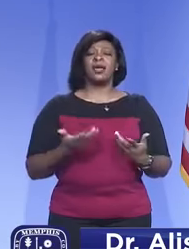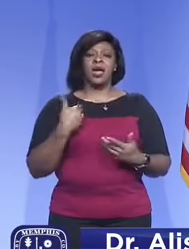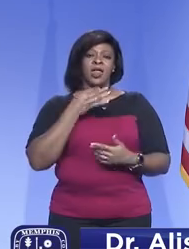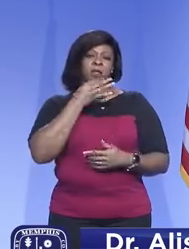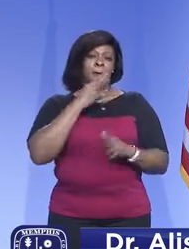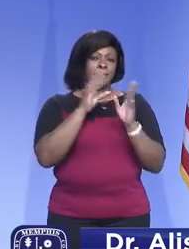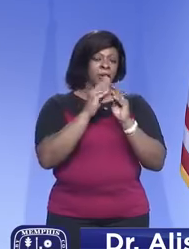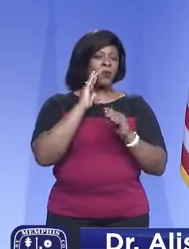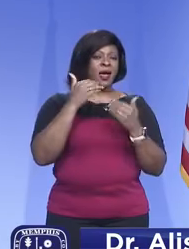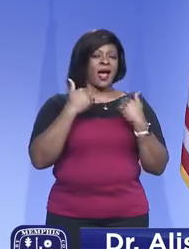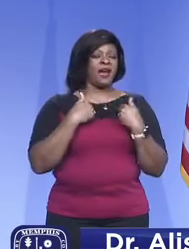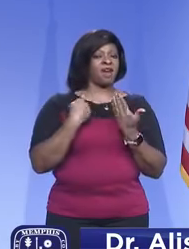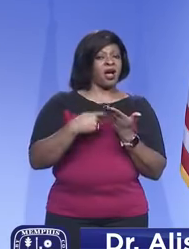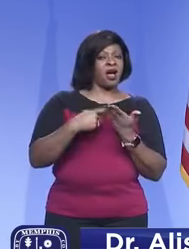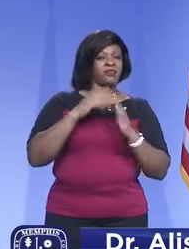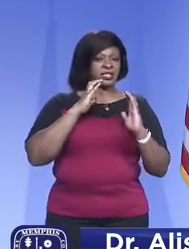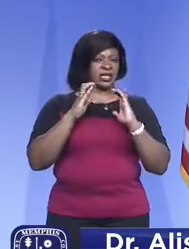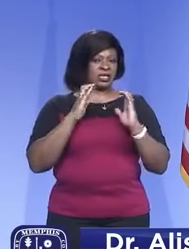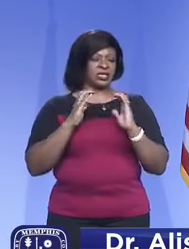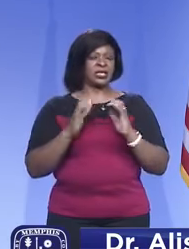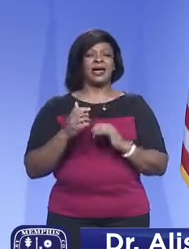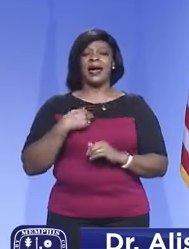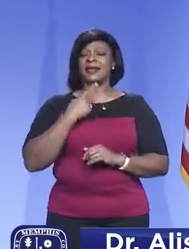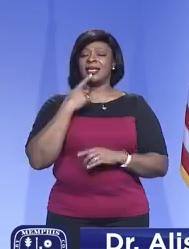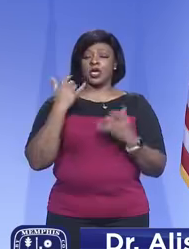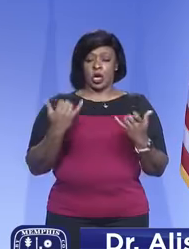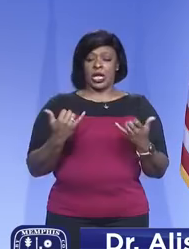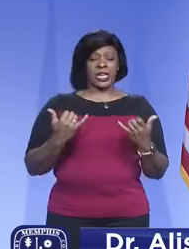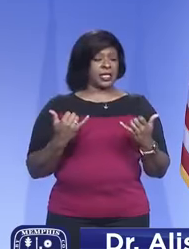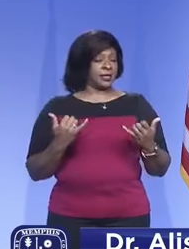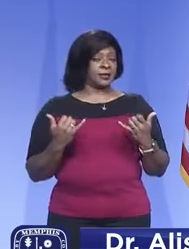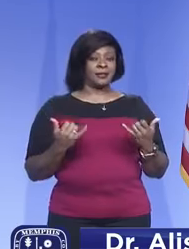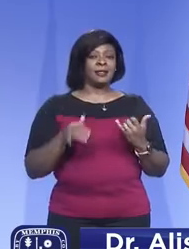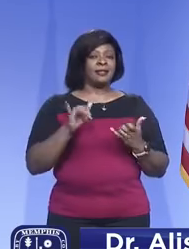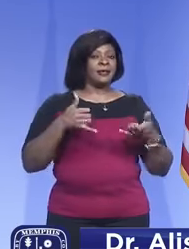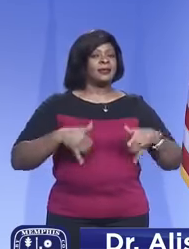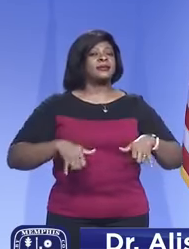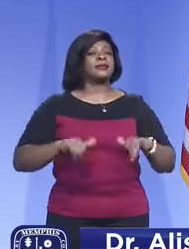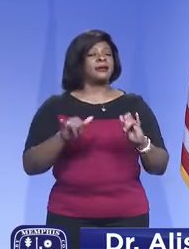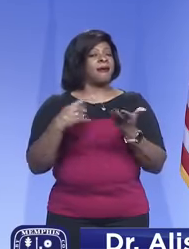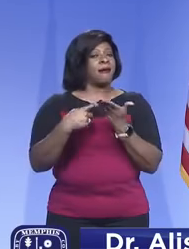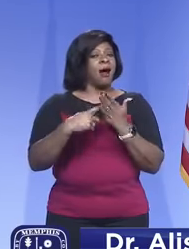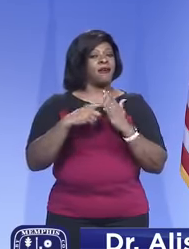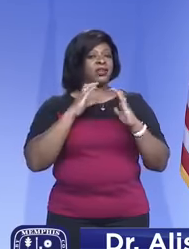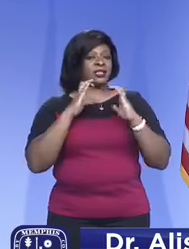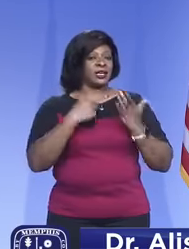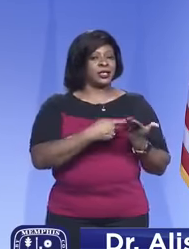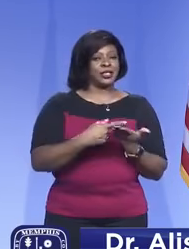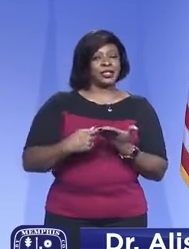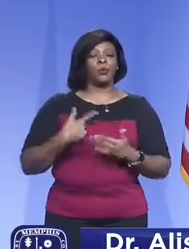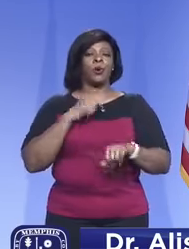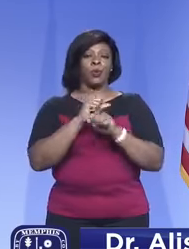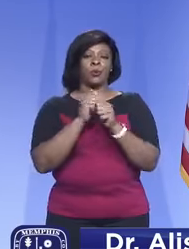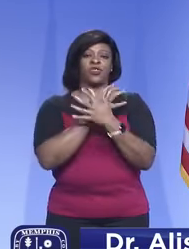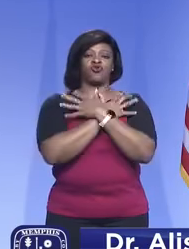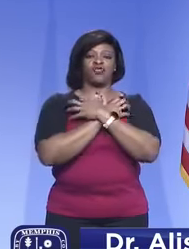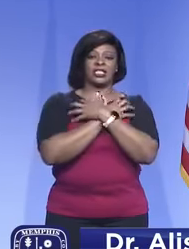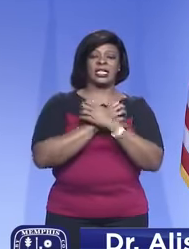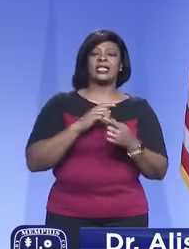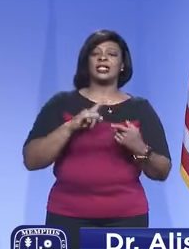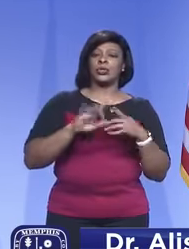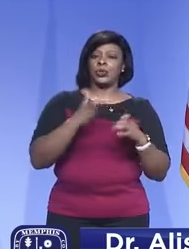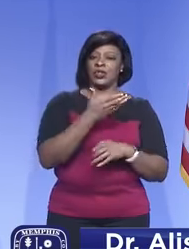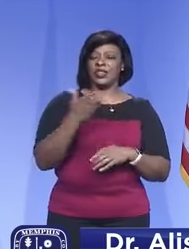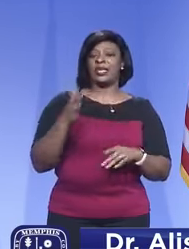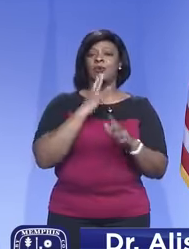meetings where we'll be having conversation. So I would just say at the current time, that's still in conversation, and we will work with the Grizzlies to do